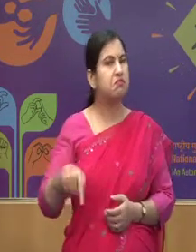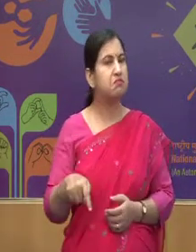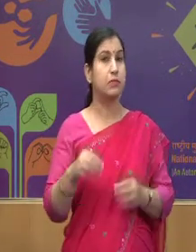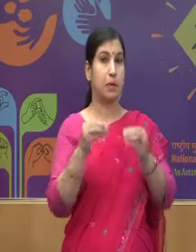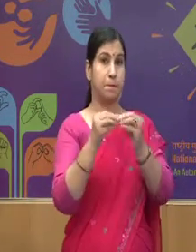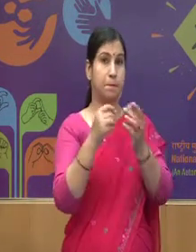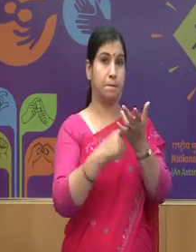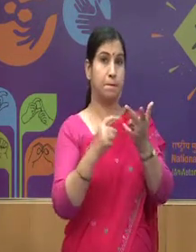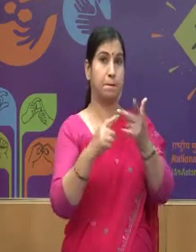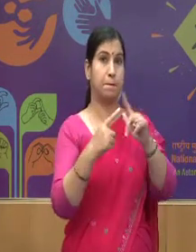merchants.